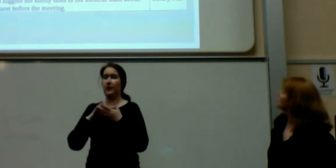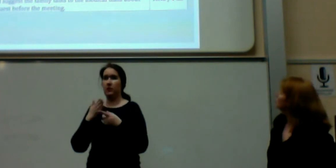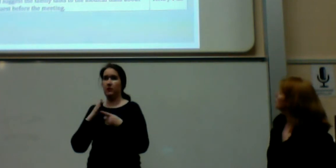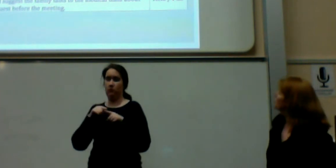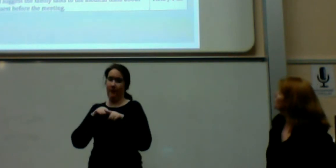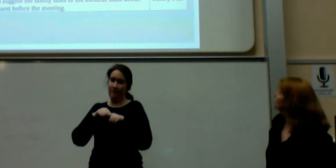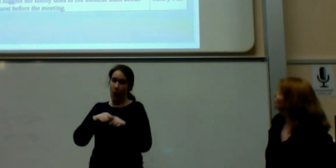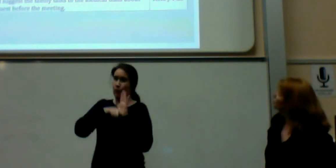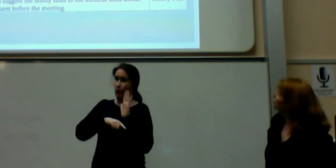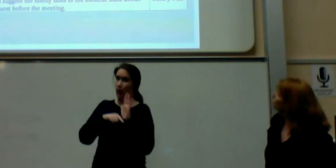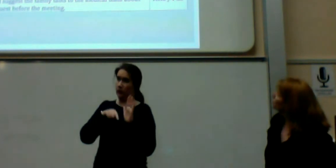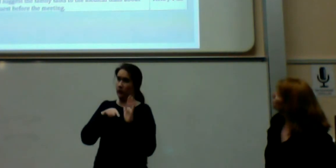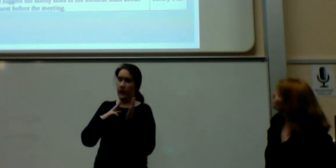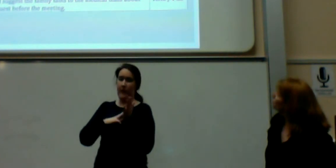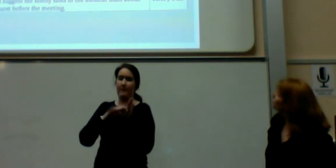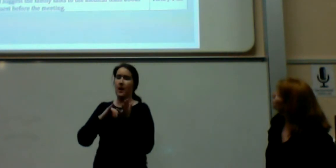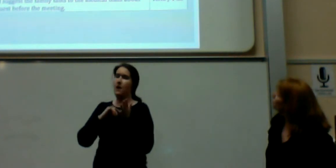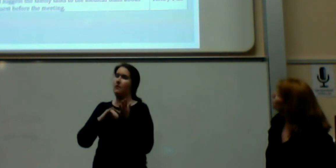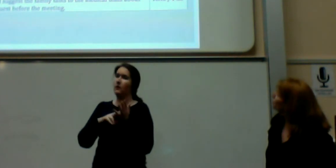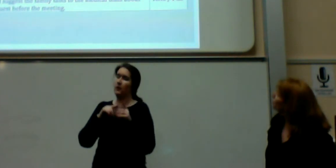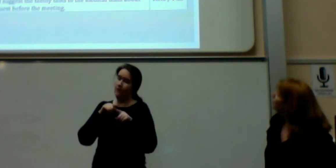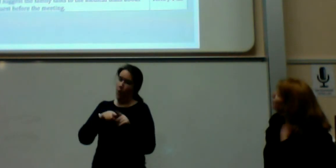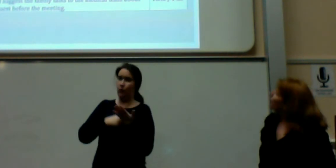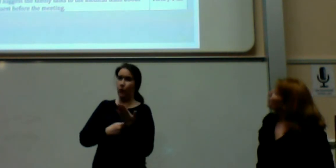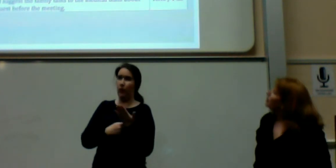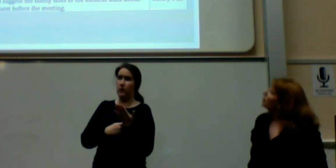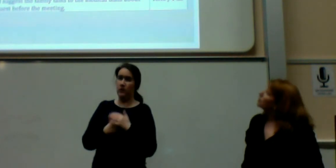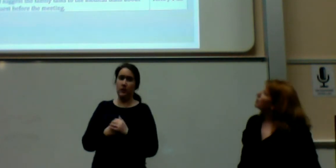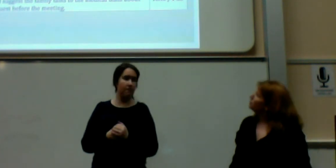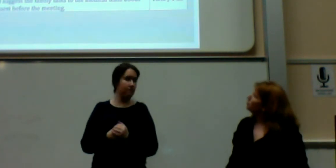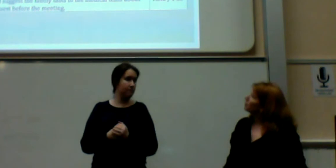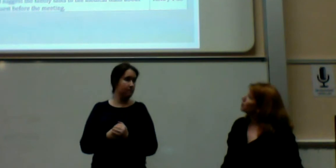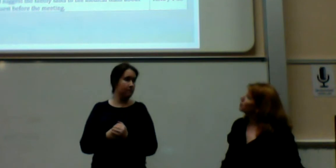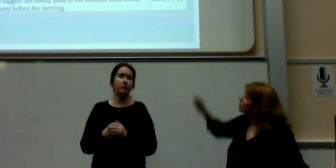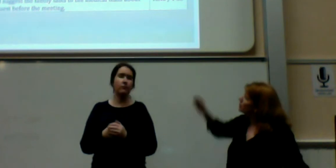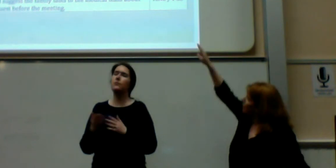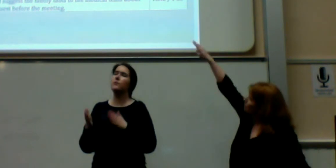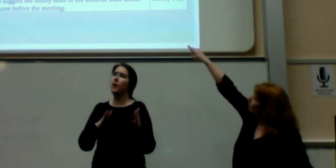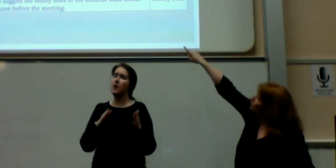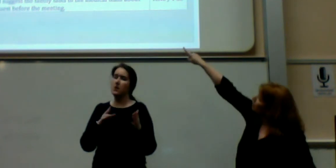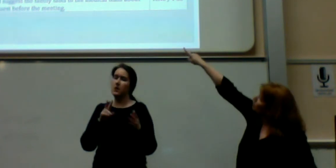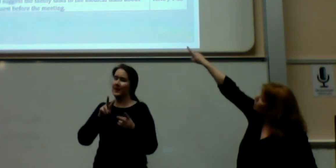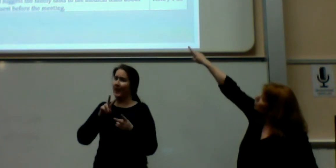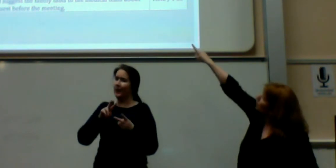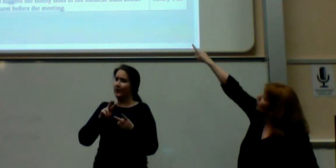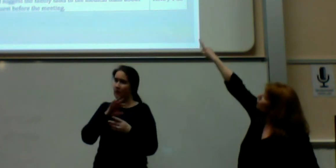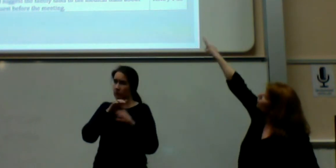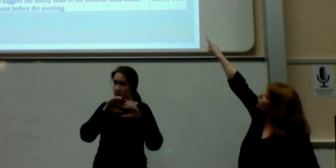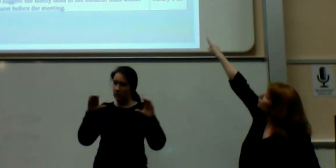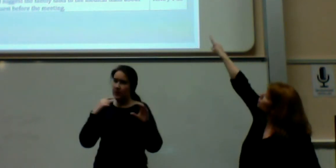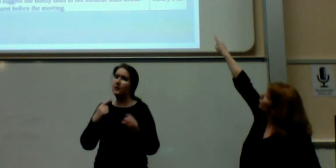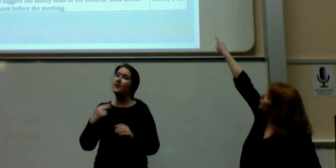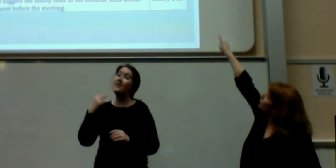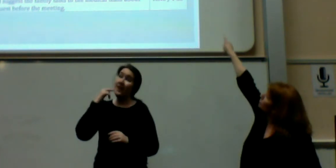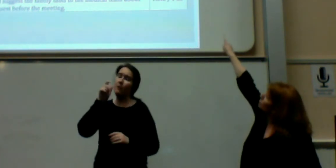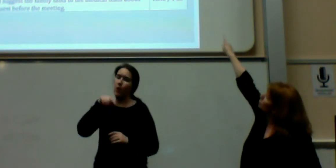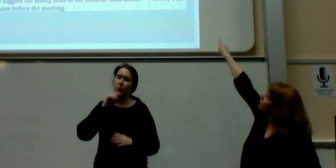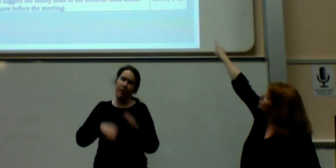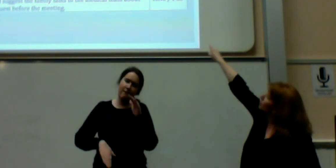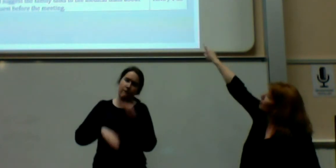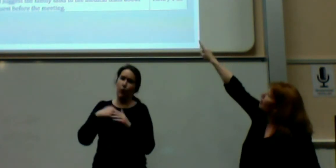norms schema code. Now, the deaf person, the second one, the deaf person will get the full story of